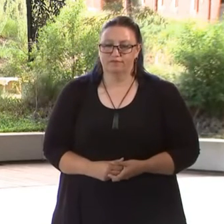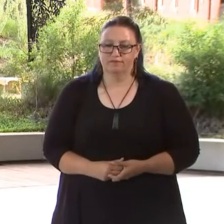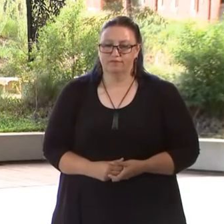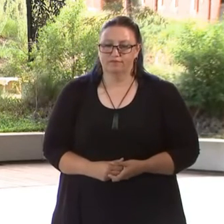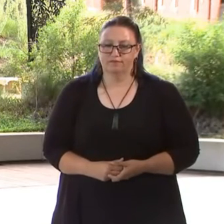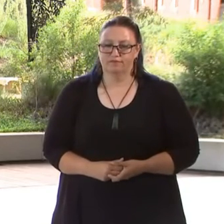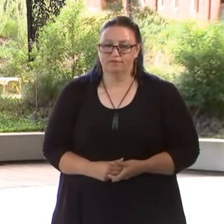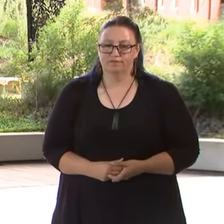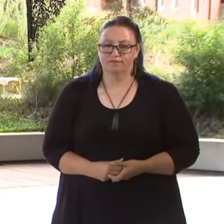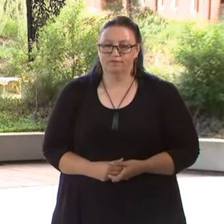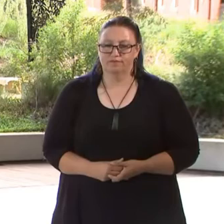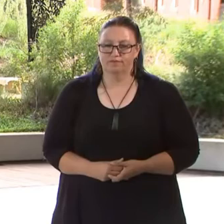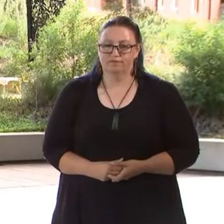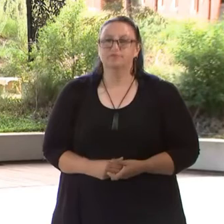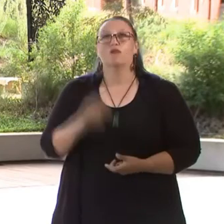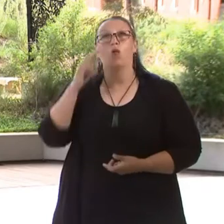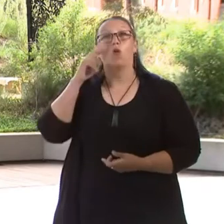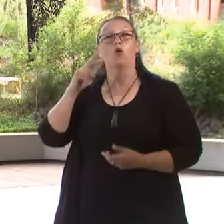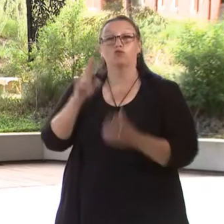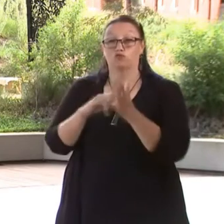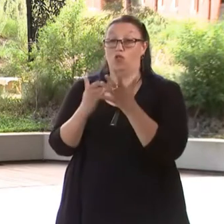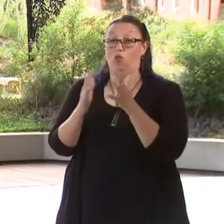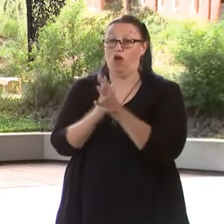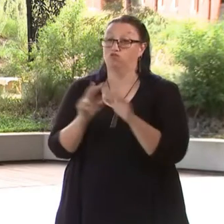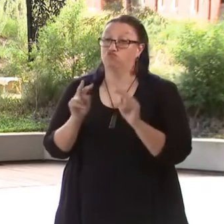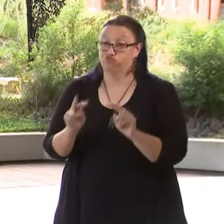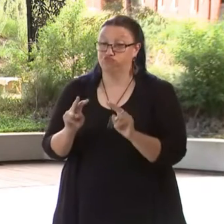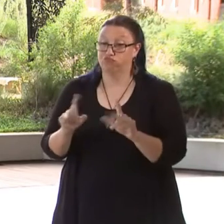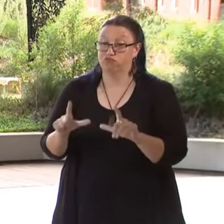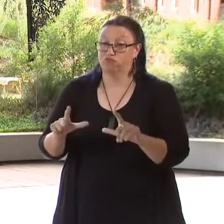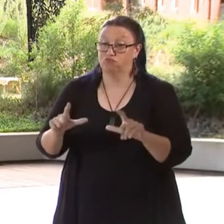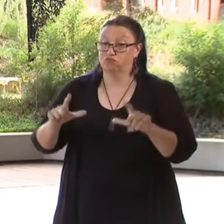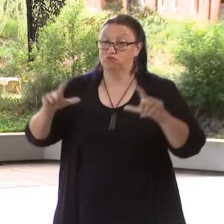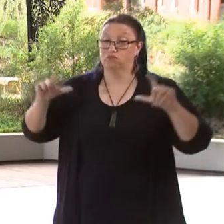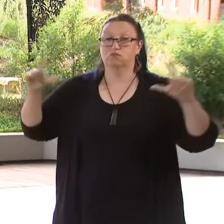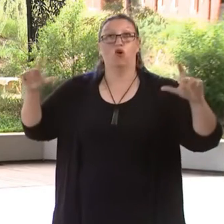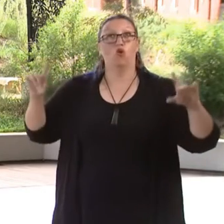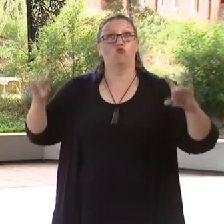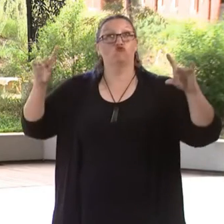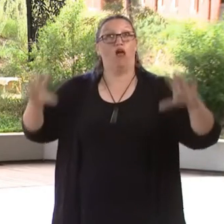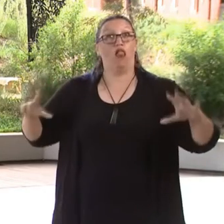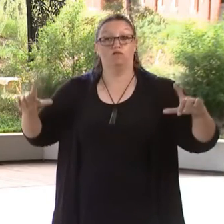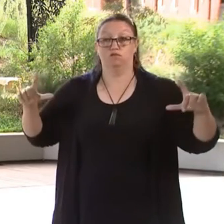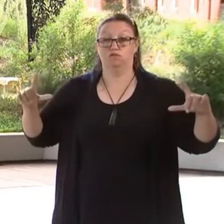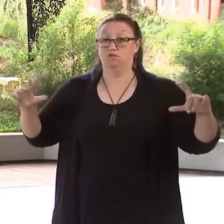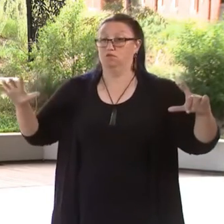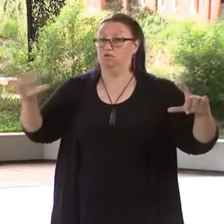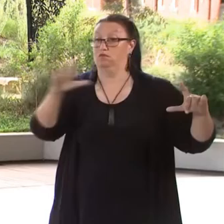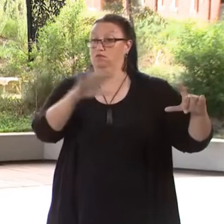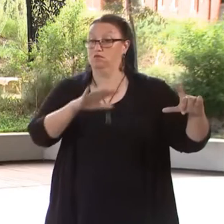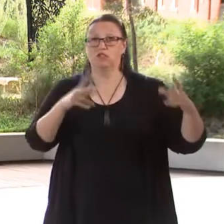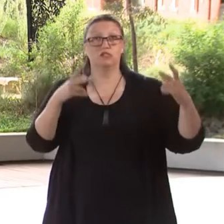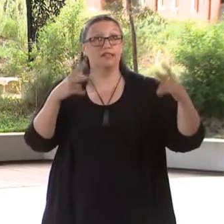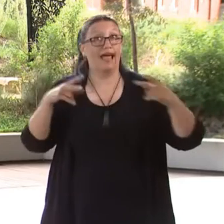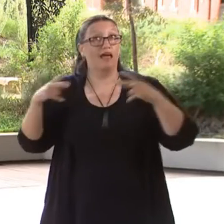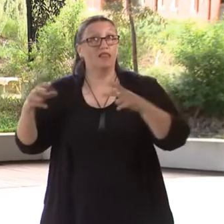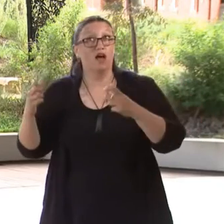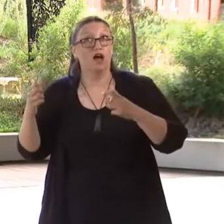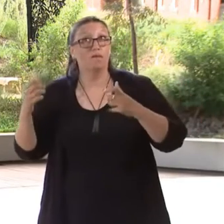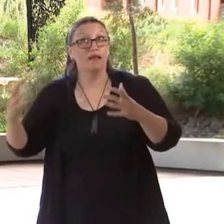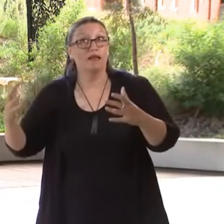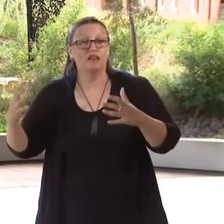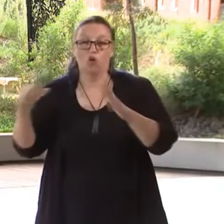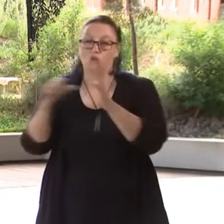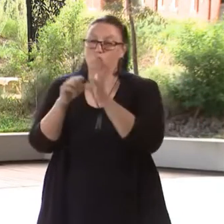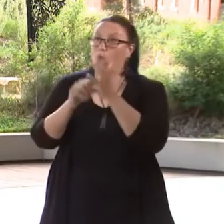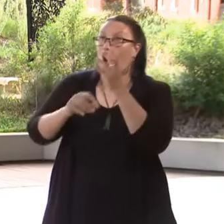look at New South Wales, if you look at Australia, you take a step back in terms of the death rate, in terms of the economy, in terms of keeping people